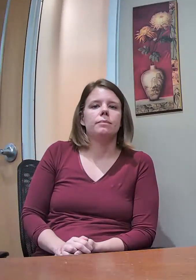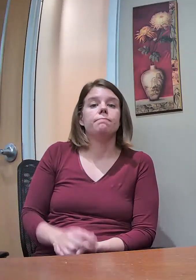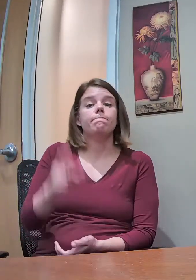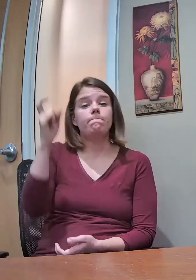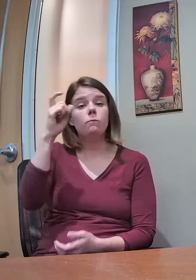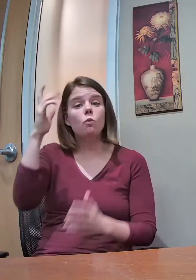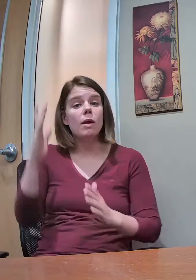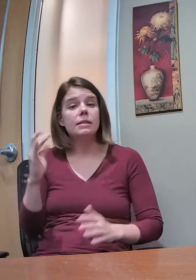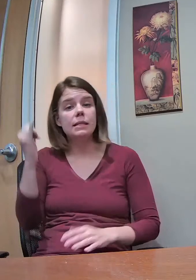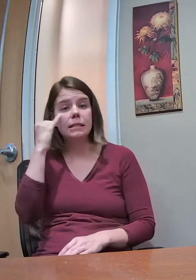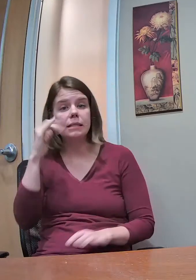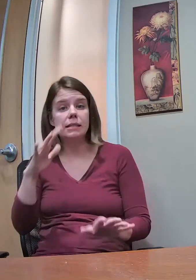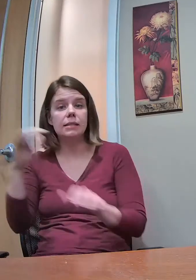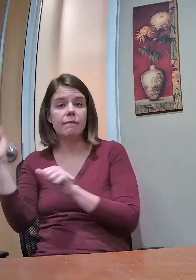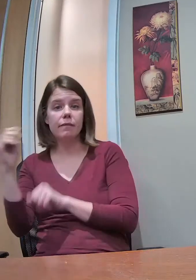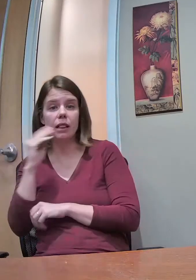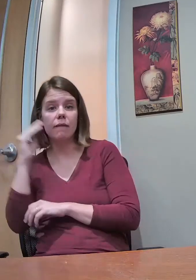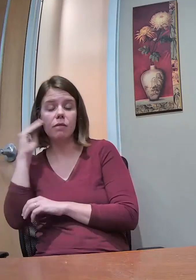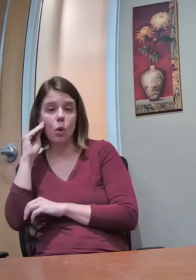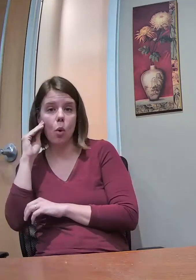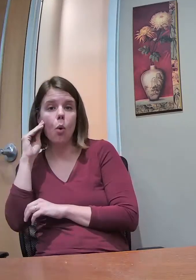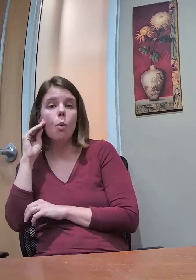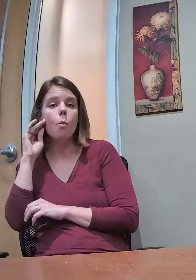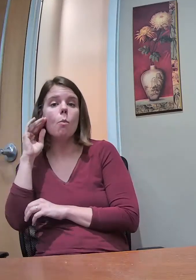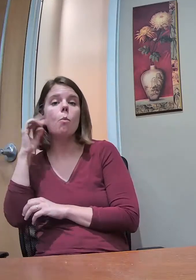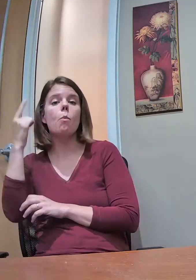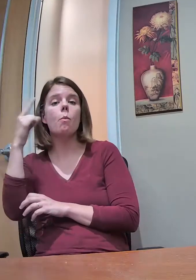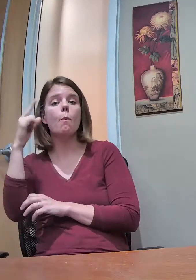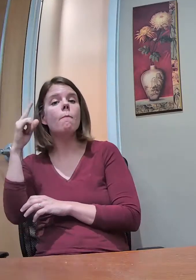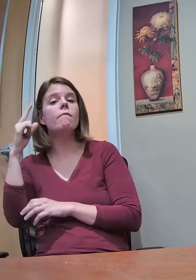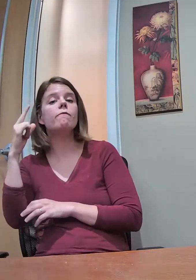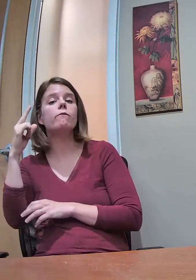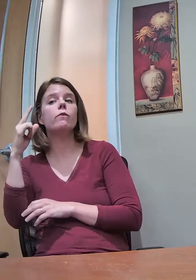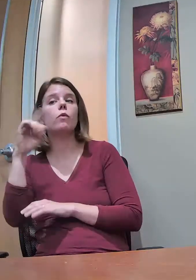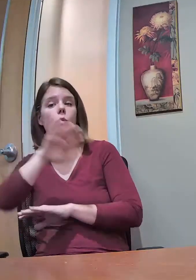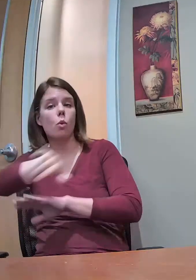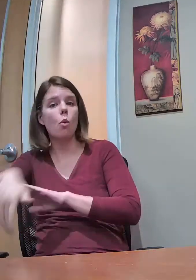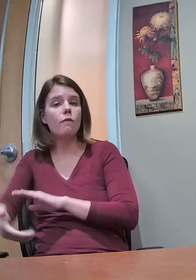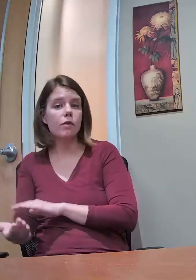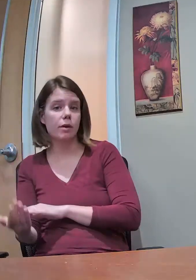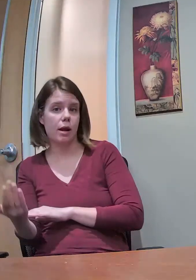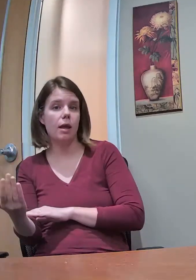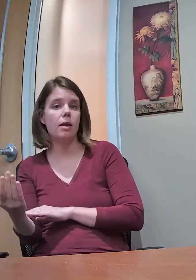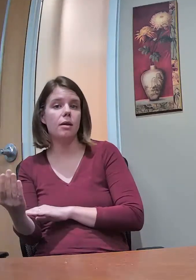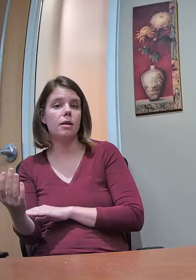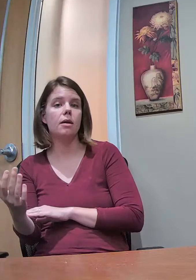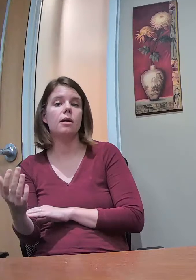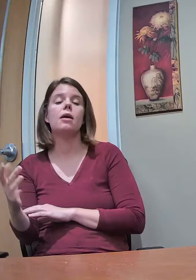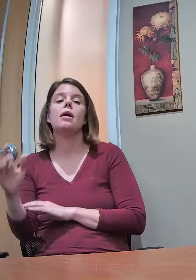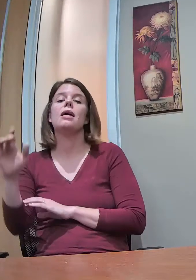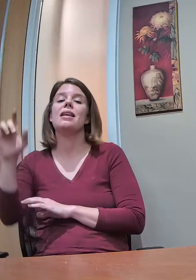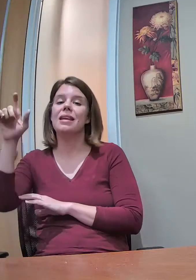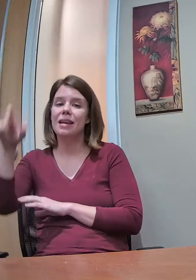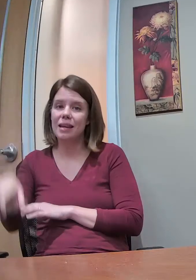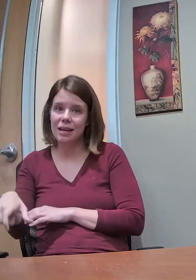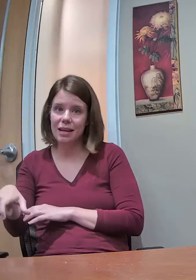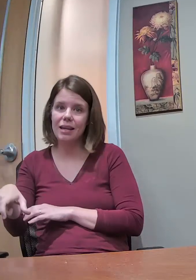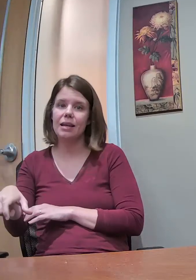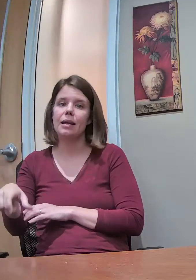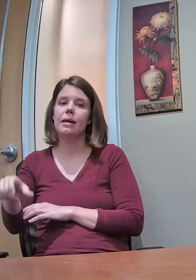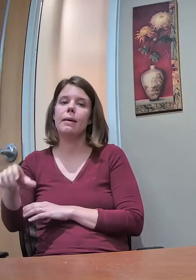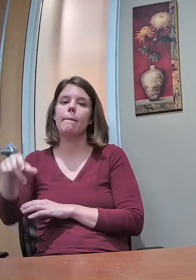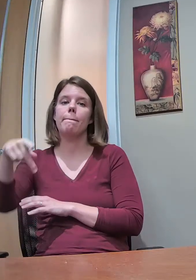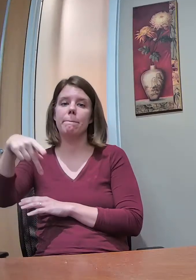Residents who leave the home for an overnight absence are required to have a lab-based PCR